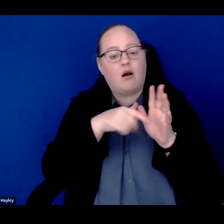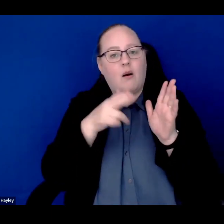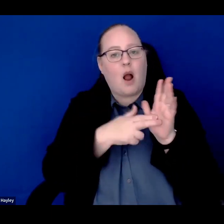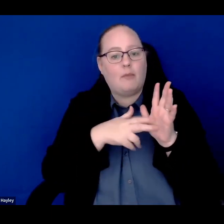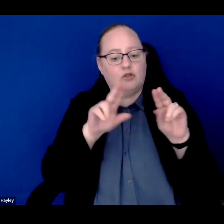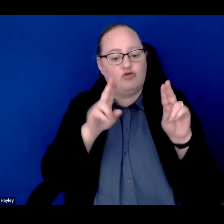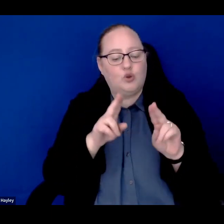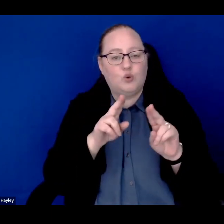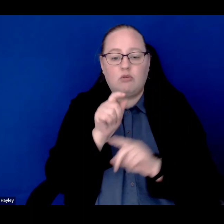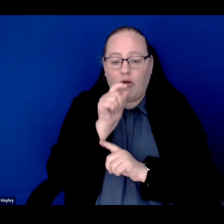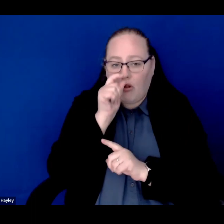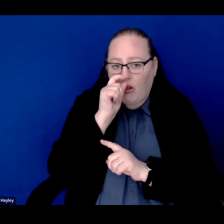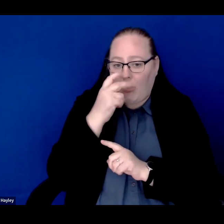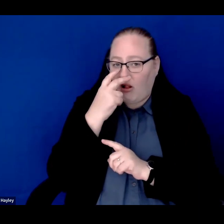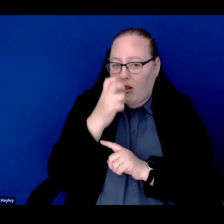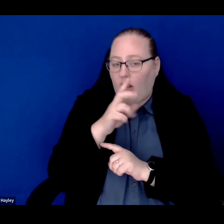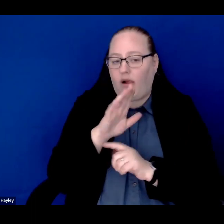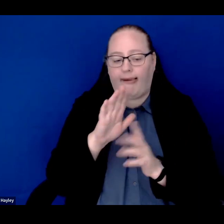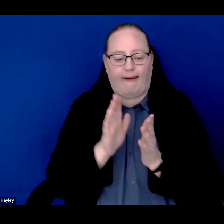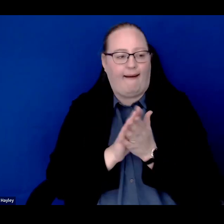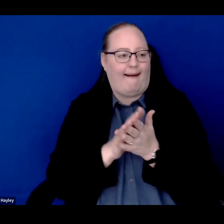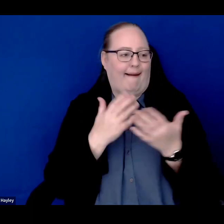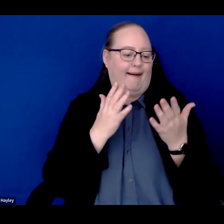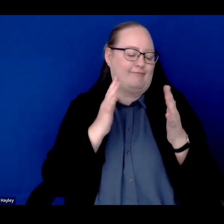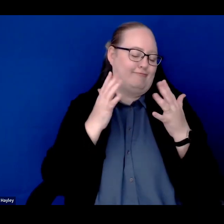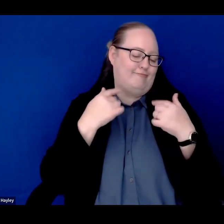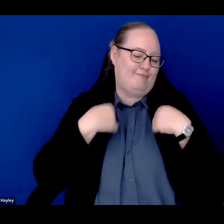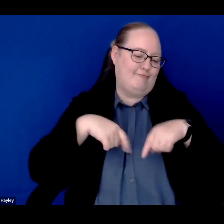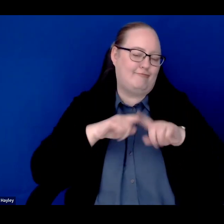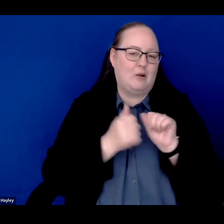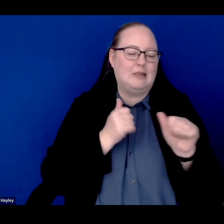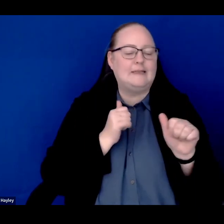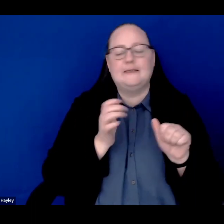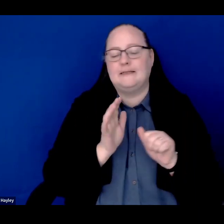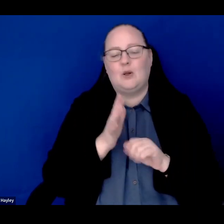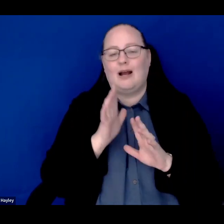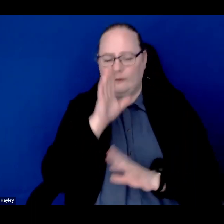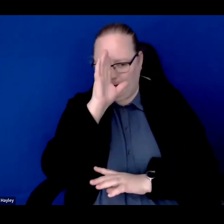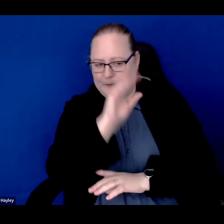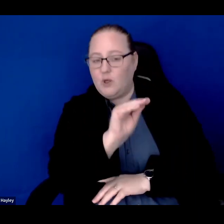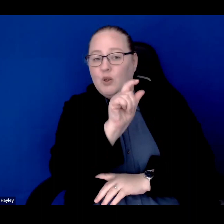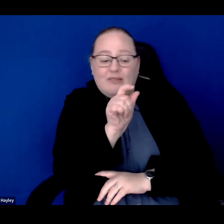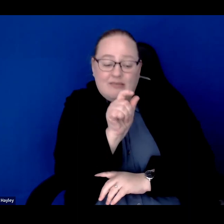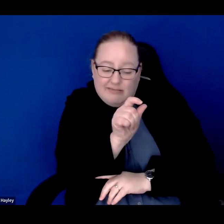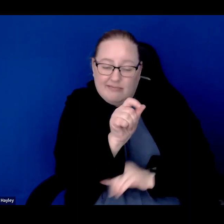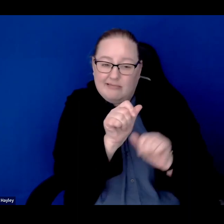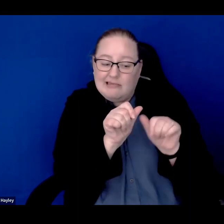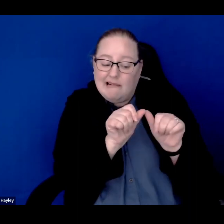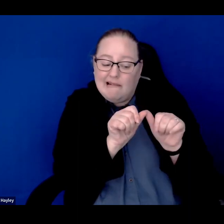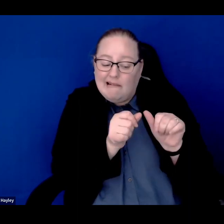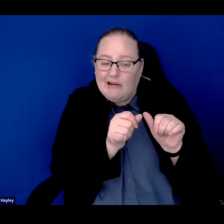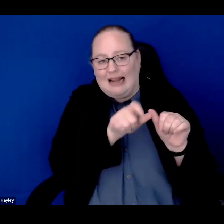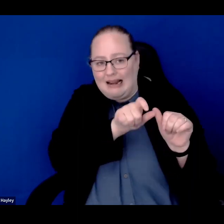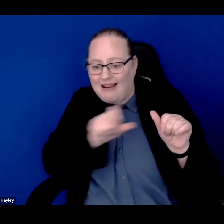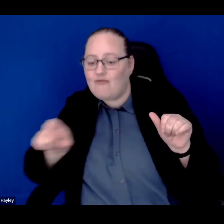like, not yet, unfortunately. Yeah, I hear you. That's, I guess, particularly when it comes to